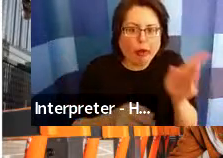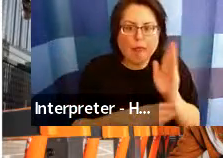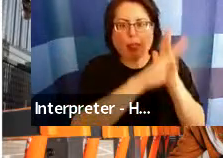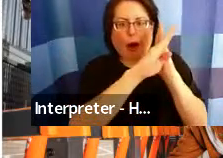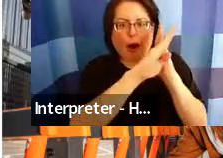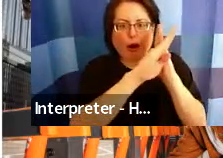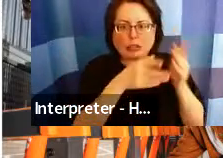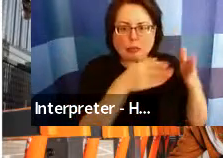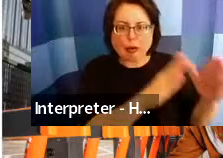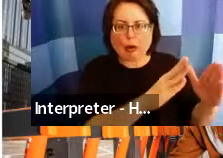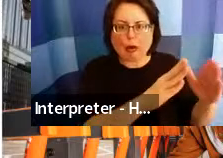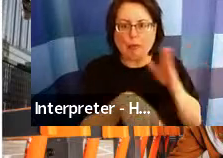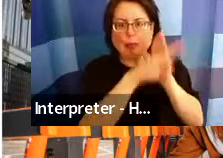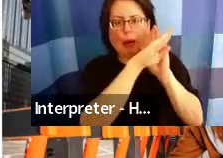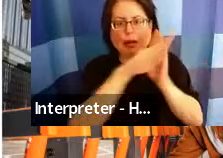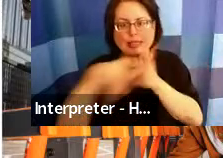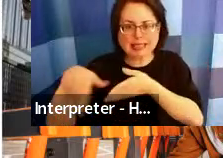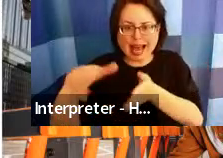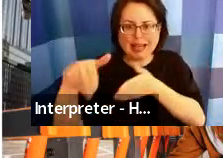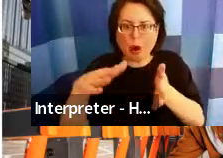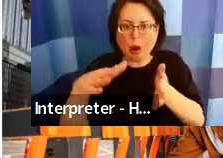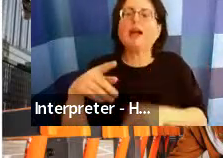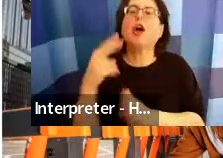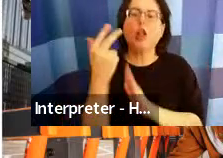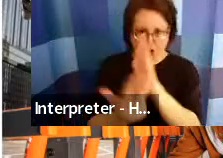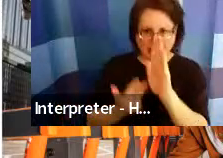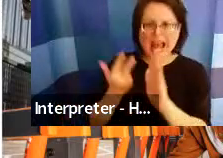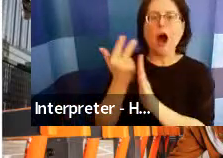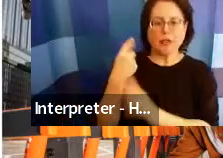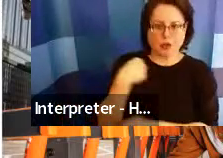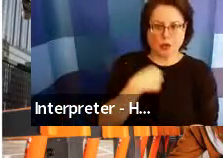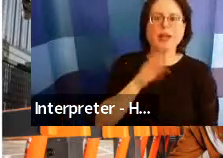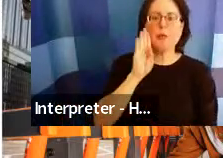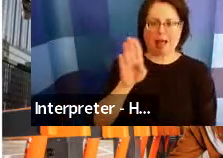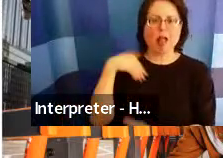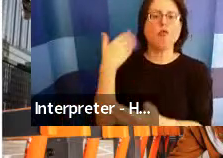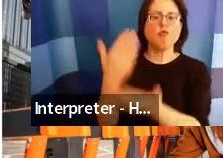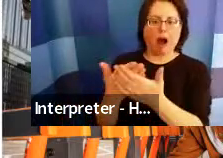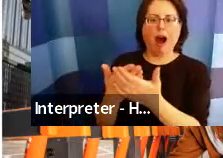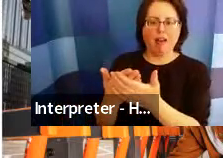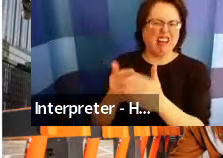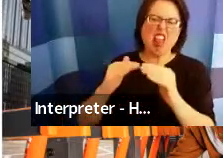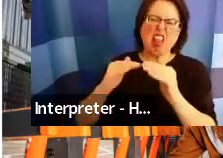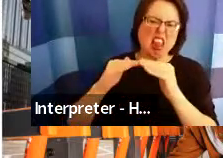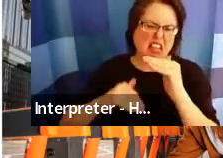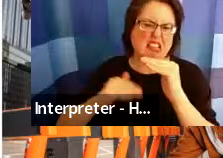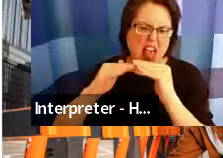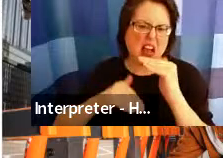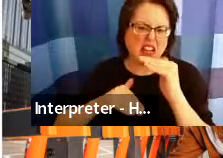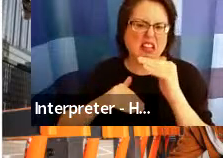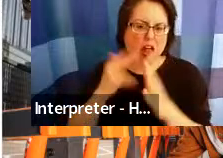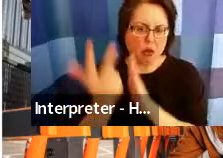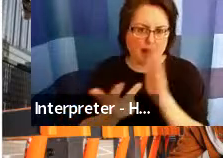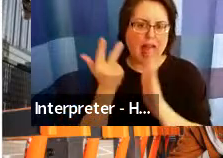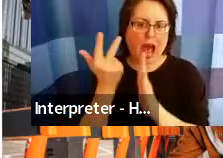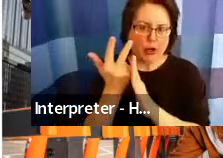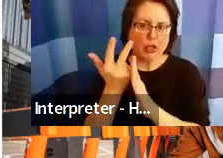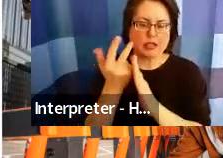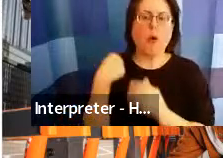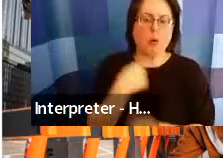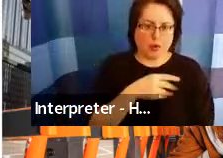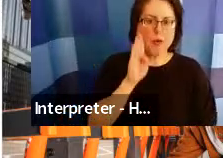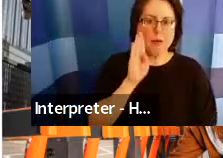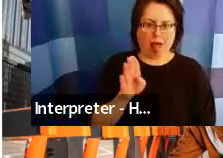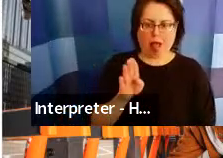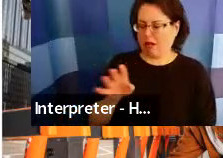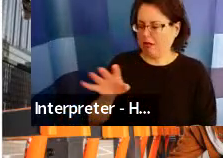once receiving that report, will go out and correct that in usually less than 3 hours, often between 1 and